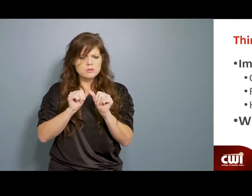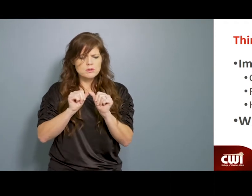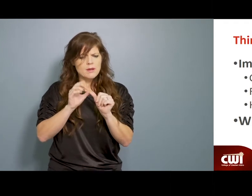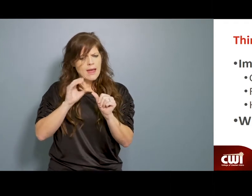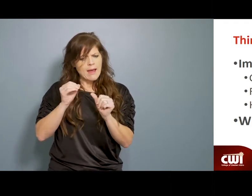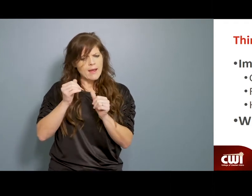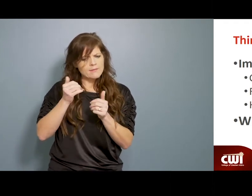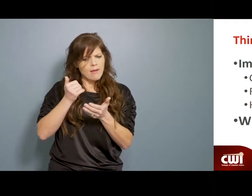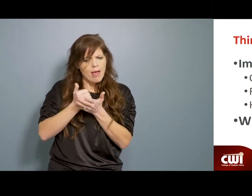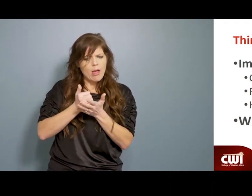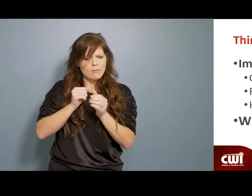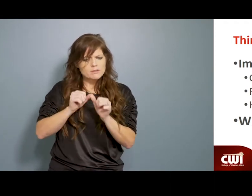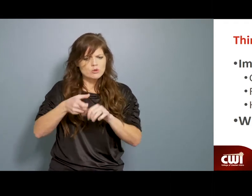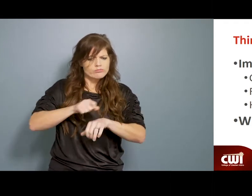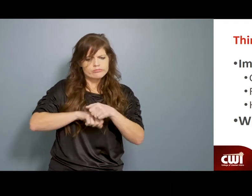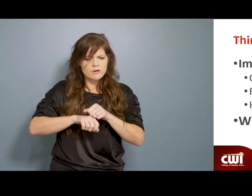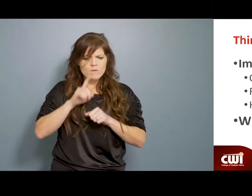invest in CWI.